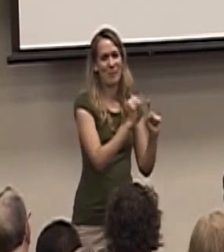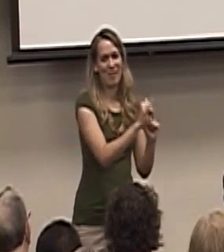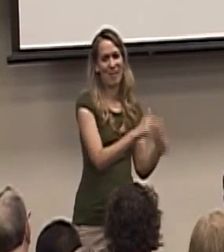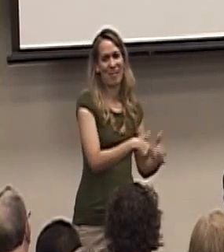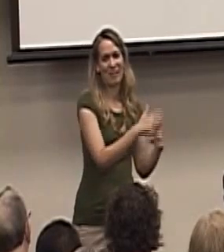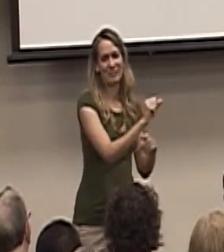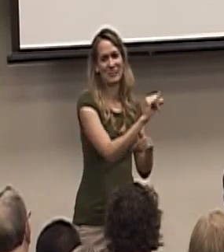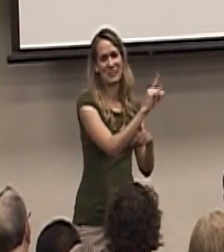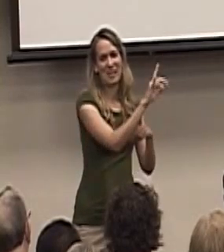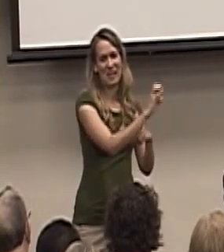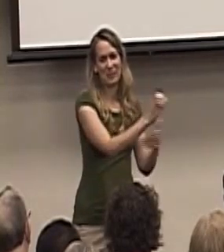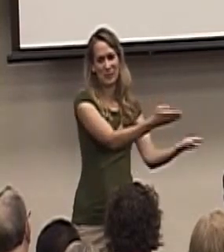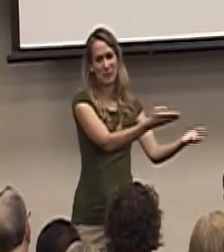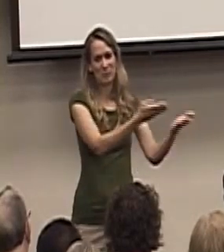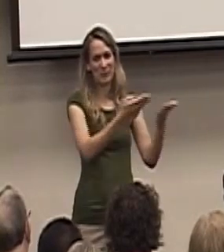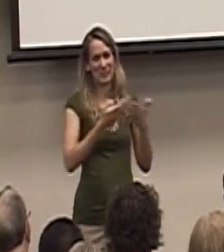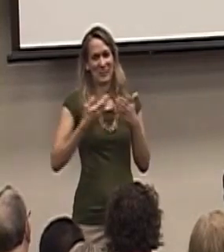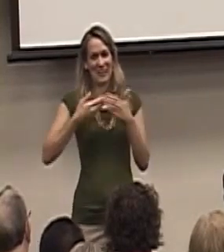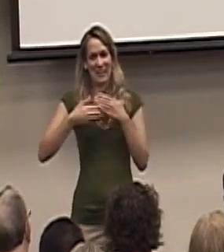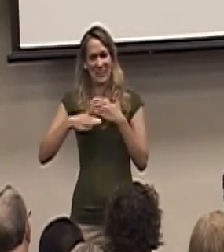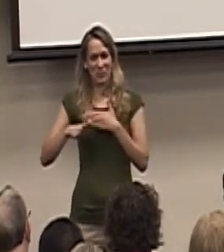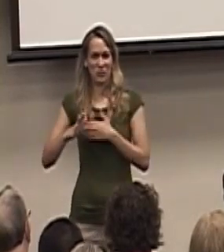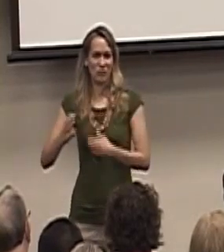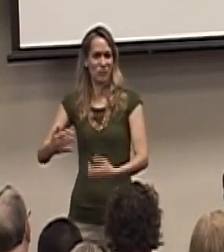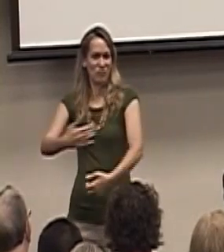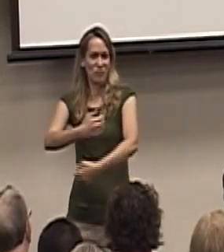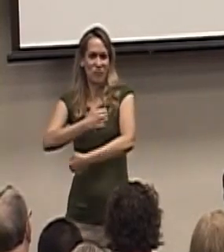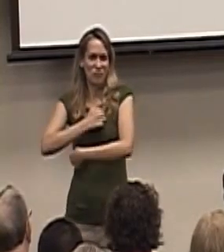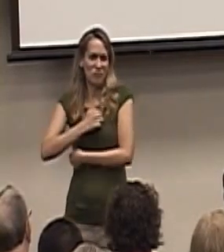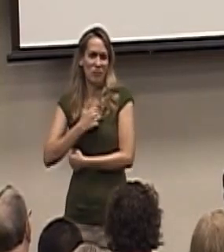back into his own arms.